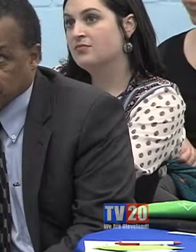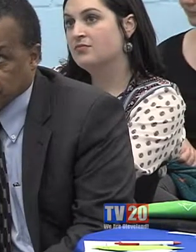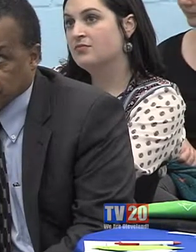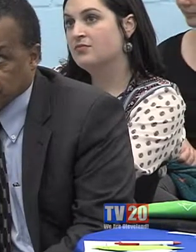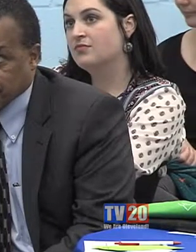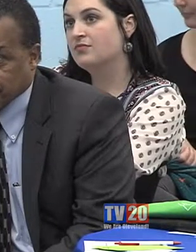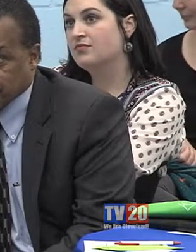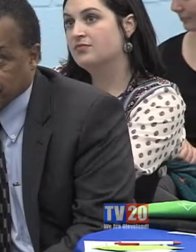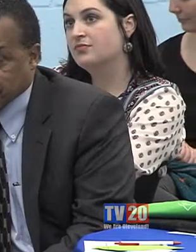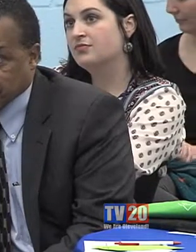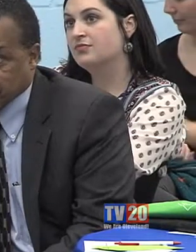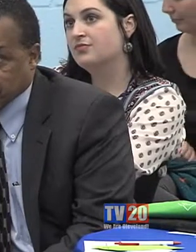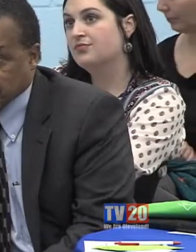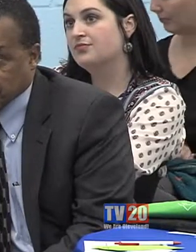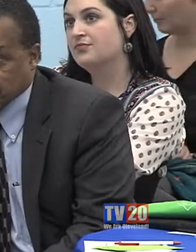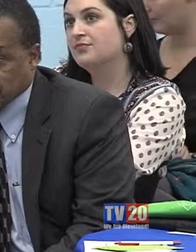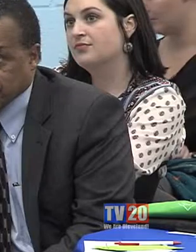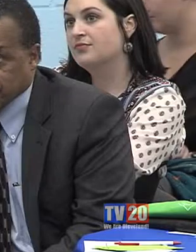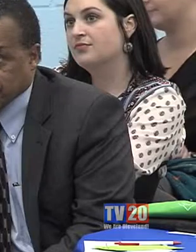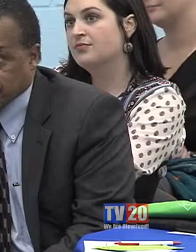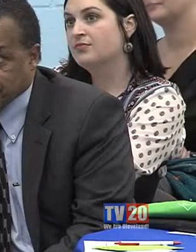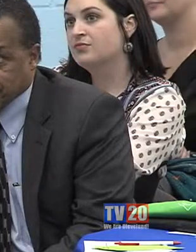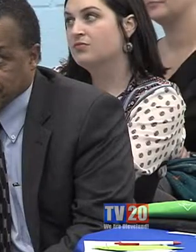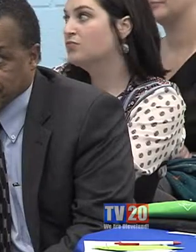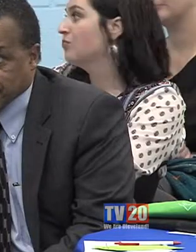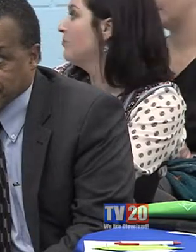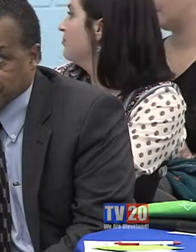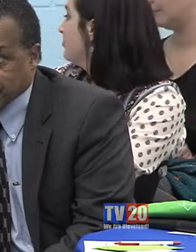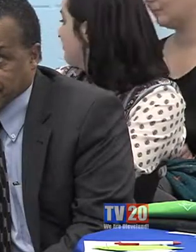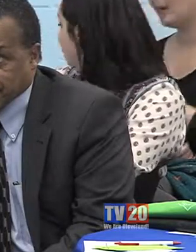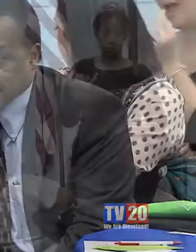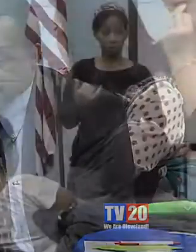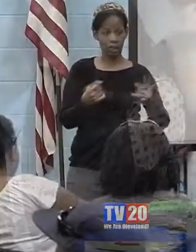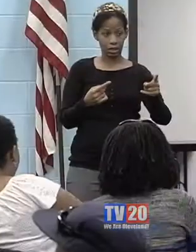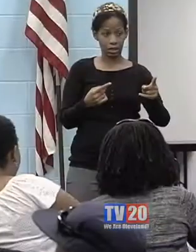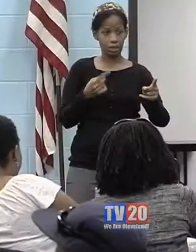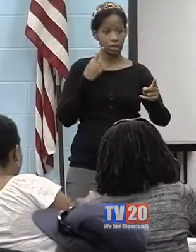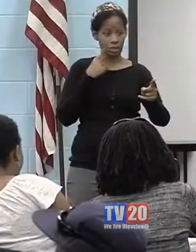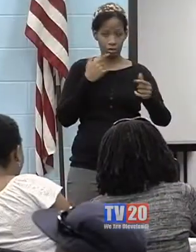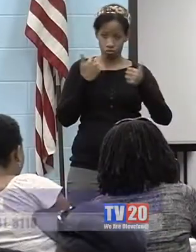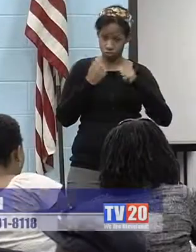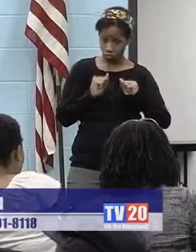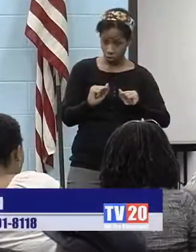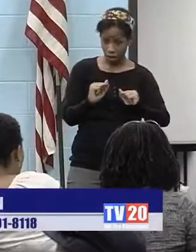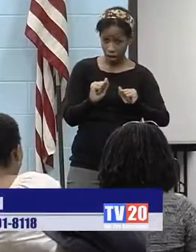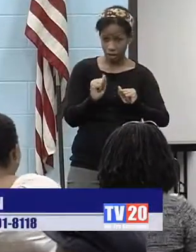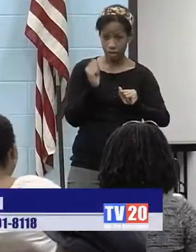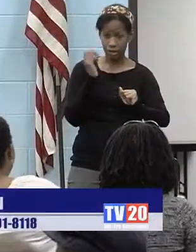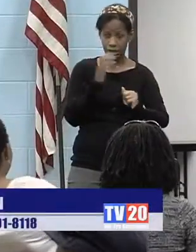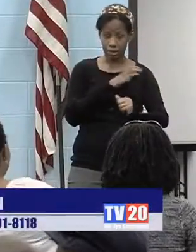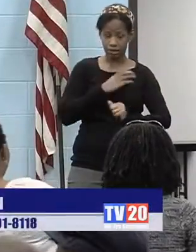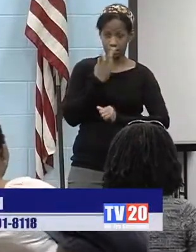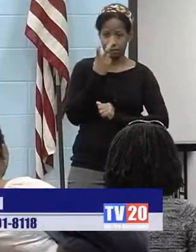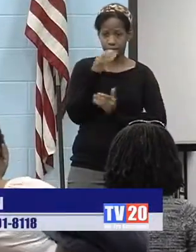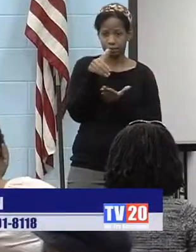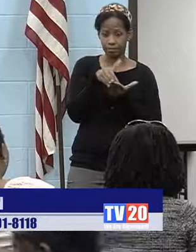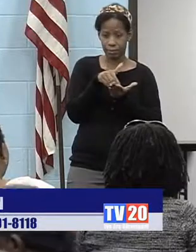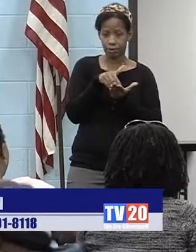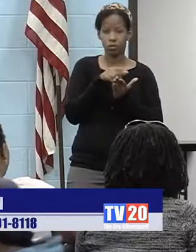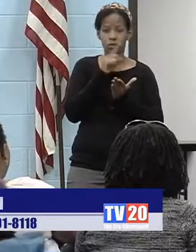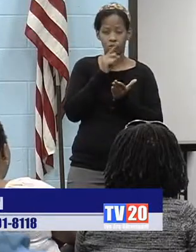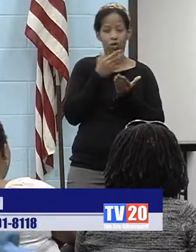County that provides job placement opportunities. Today, he leads the efforts of the Cleveland Sight Center that has